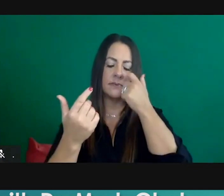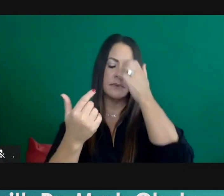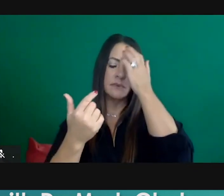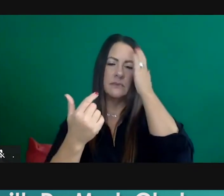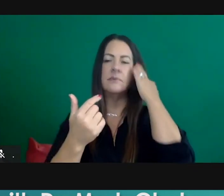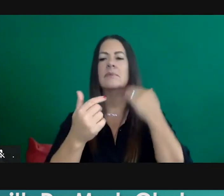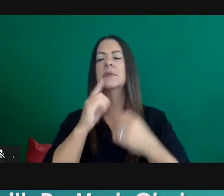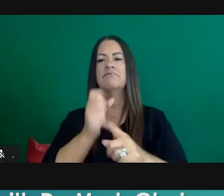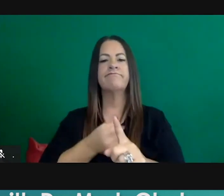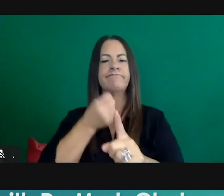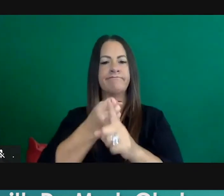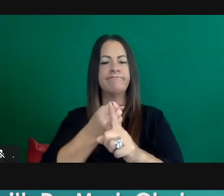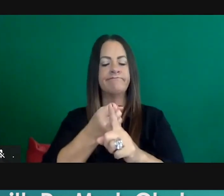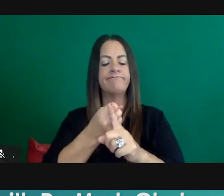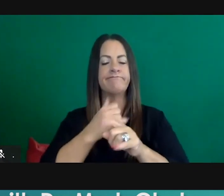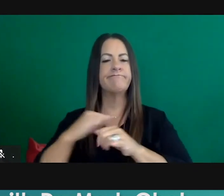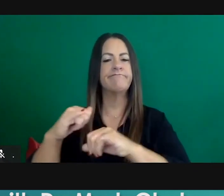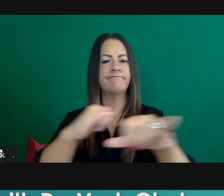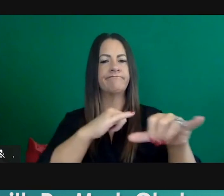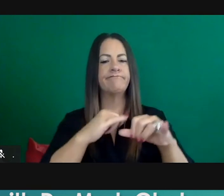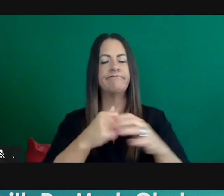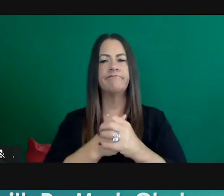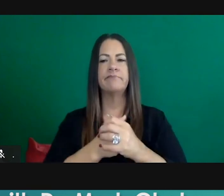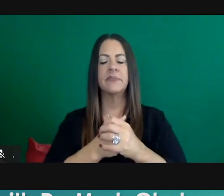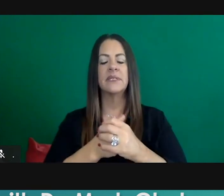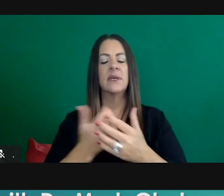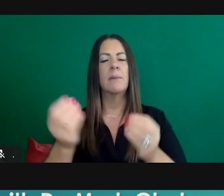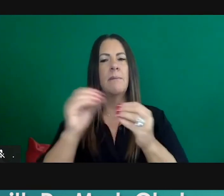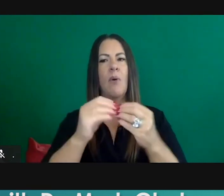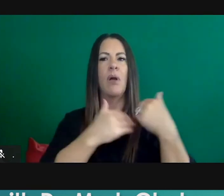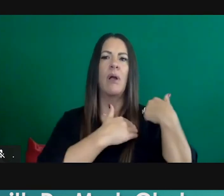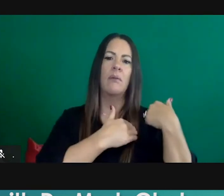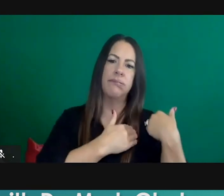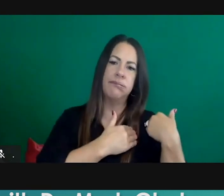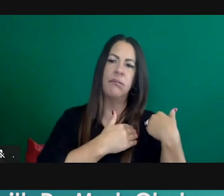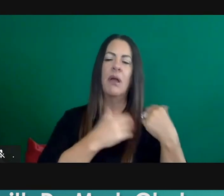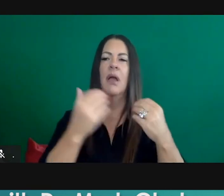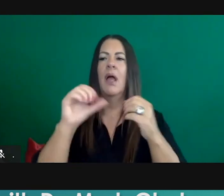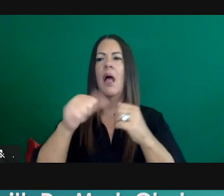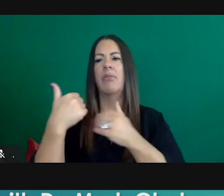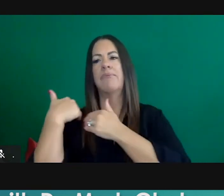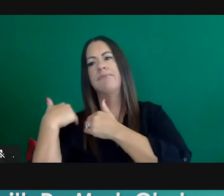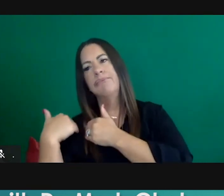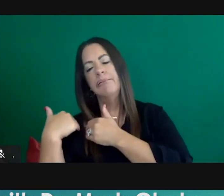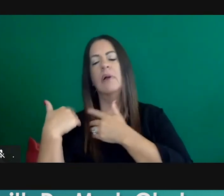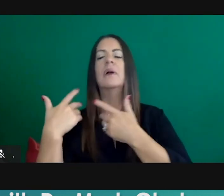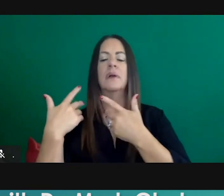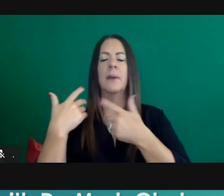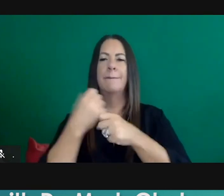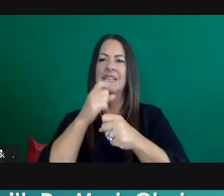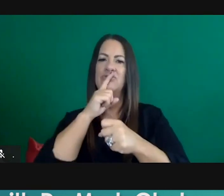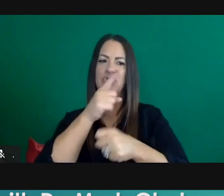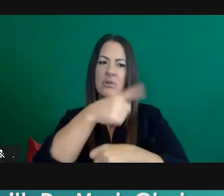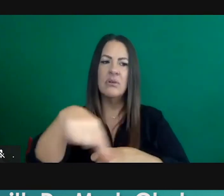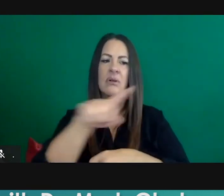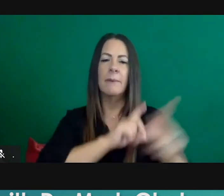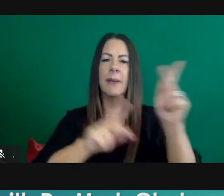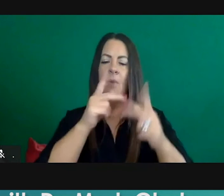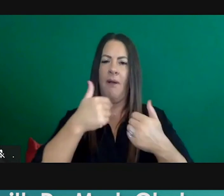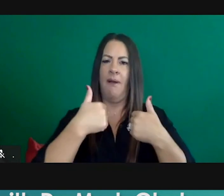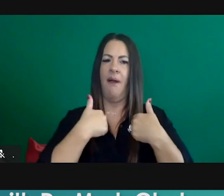potentially facing an additional hardship have the resources that they need. We